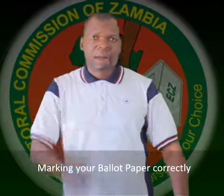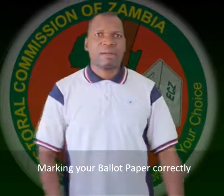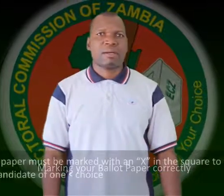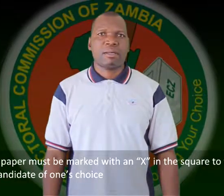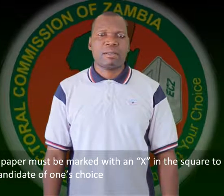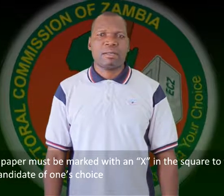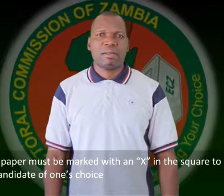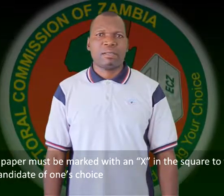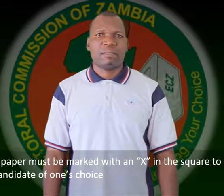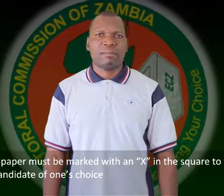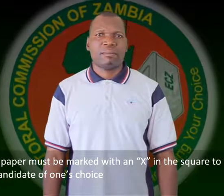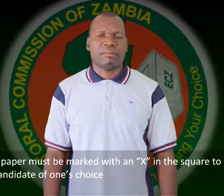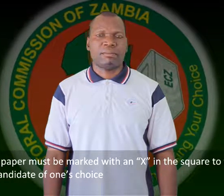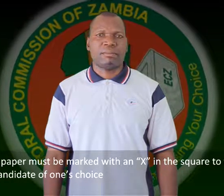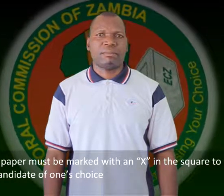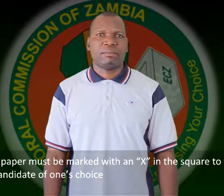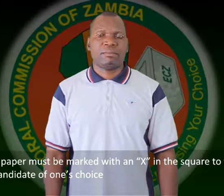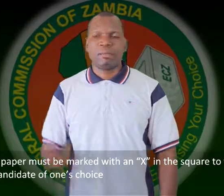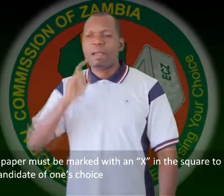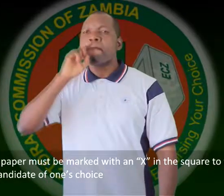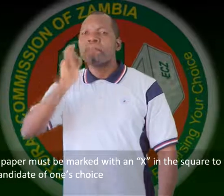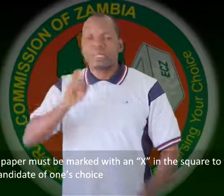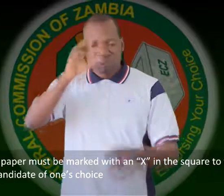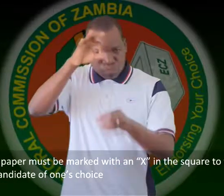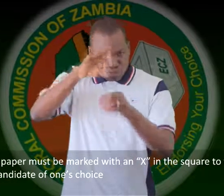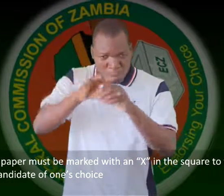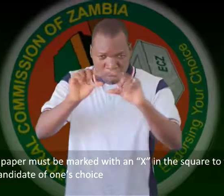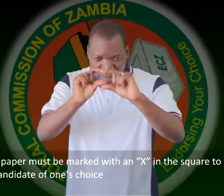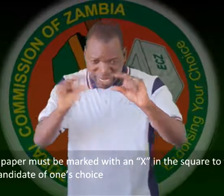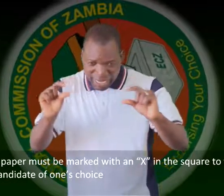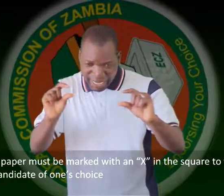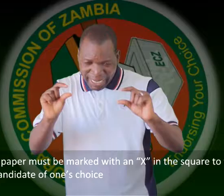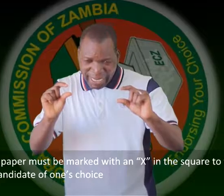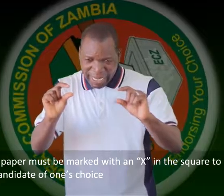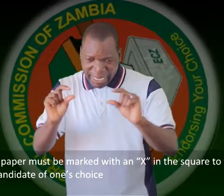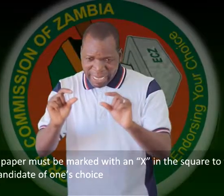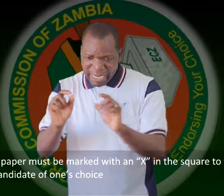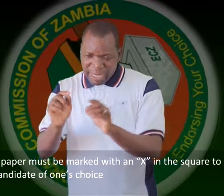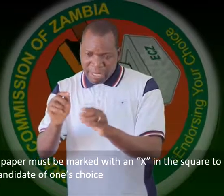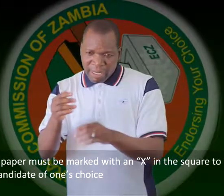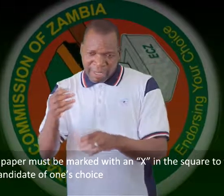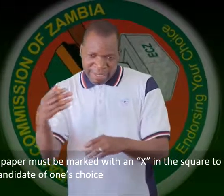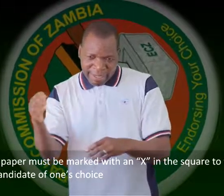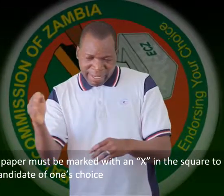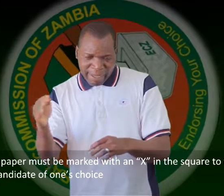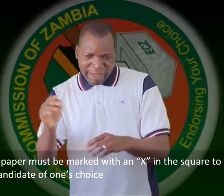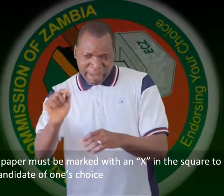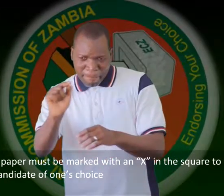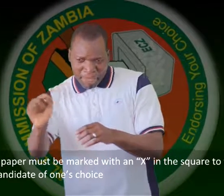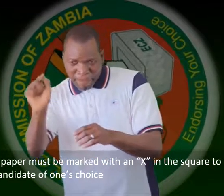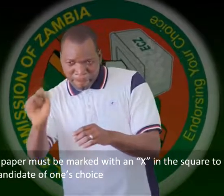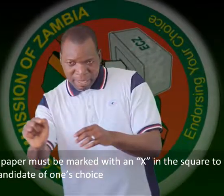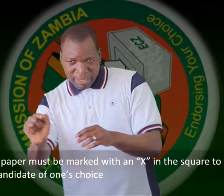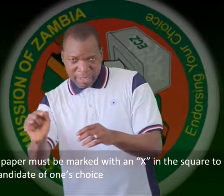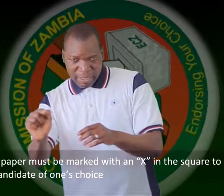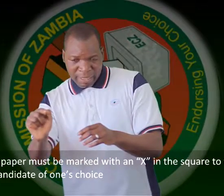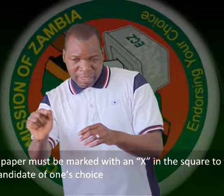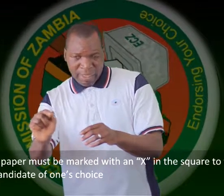A ballot paper must be marked with an X in the square to the right of the candidate of one's choice.